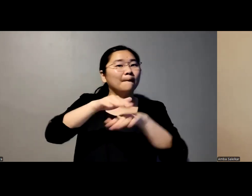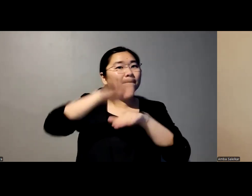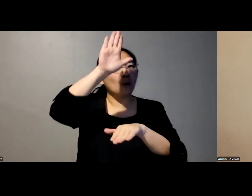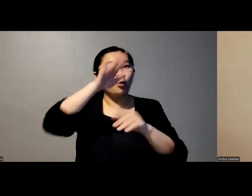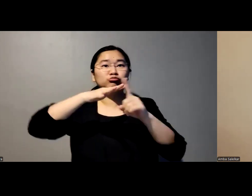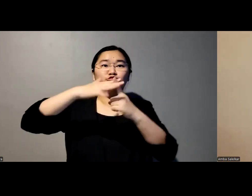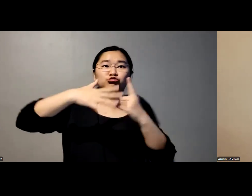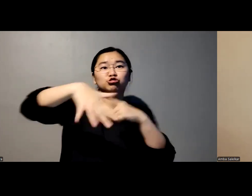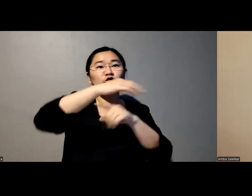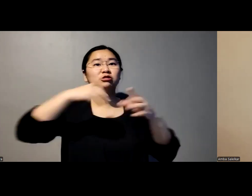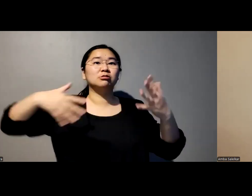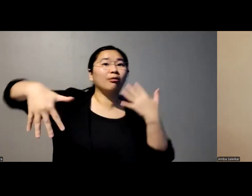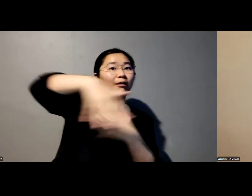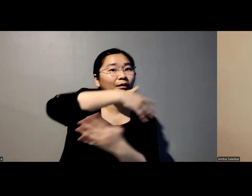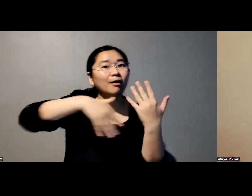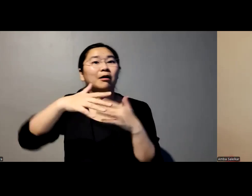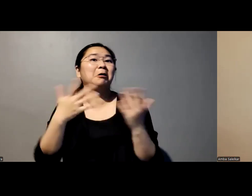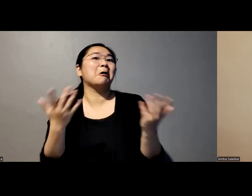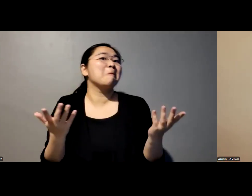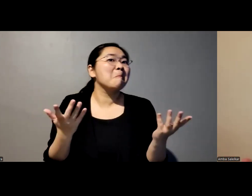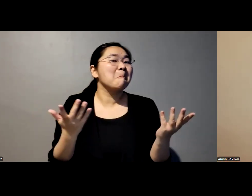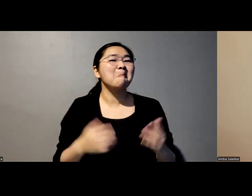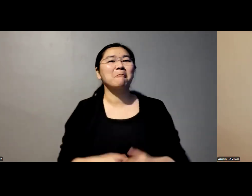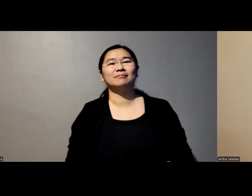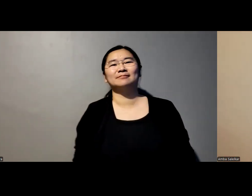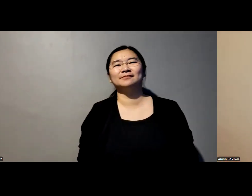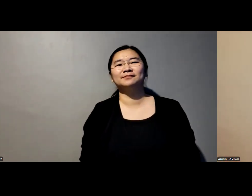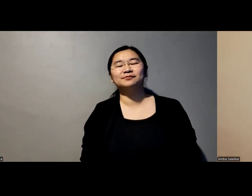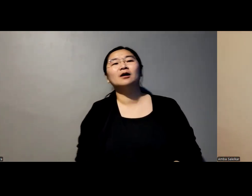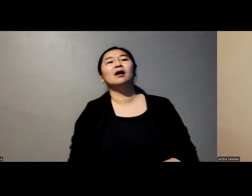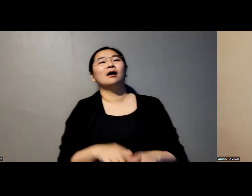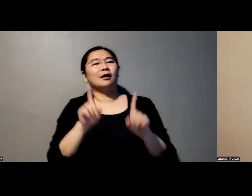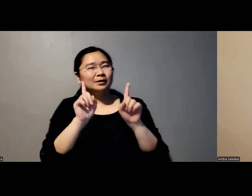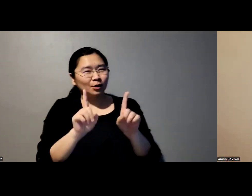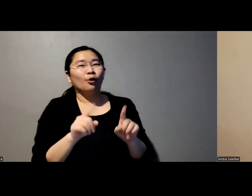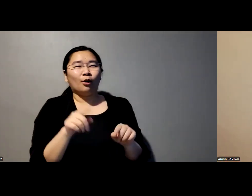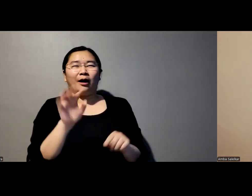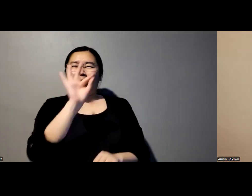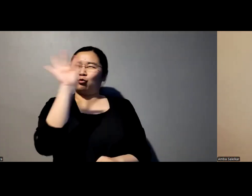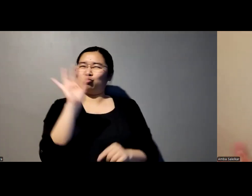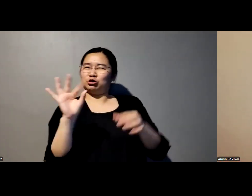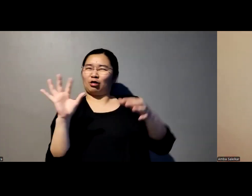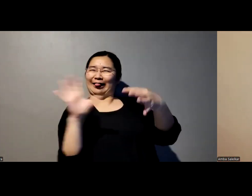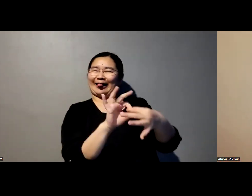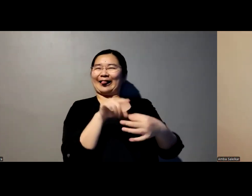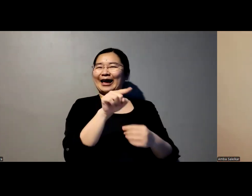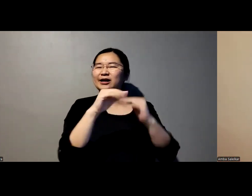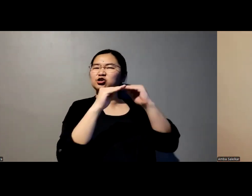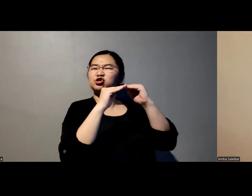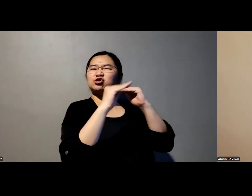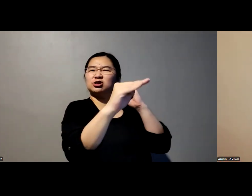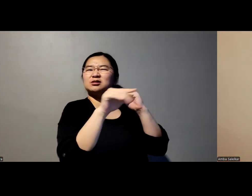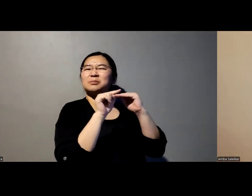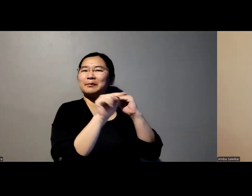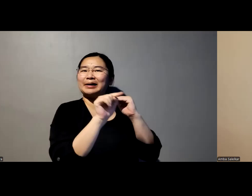do support deinstitutionalization. And also, I would draw attention to the fact that, and since we are moving into the question